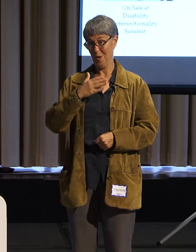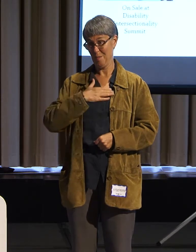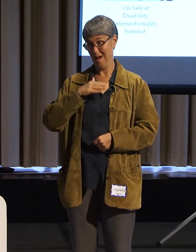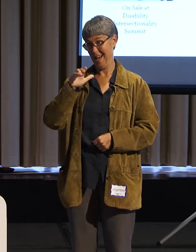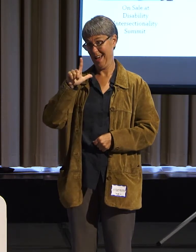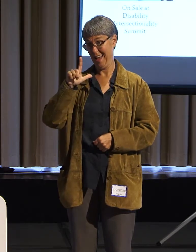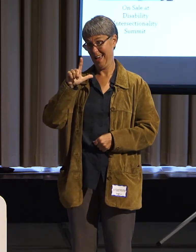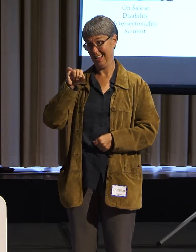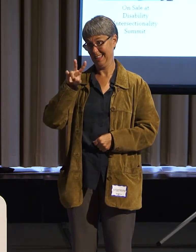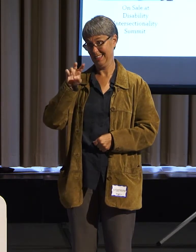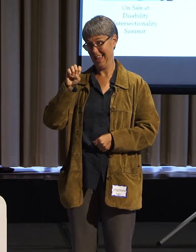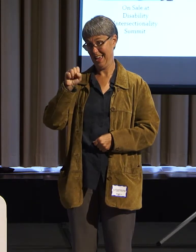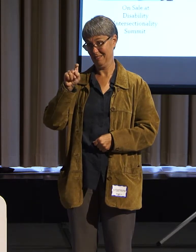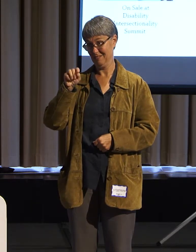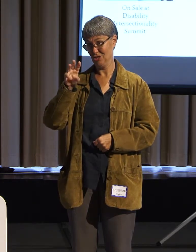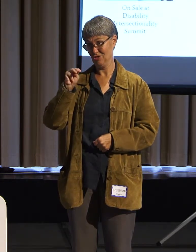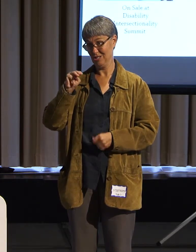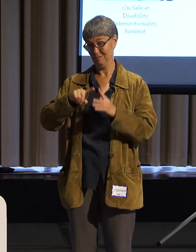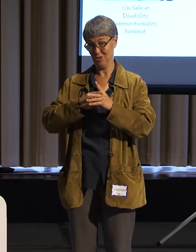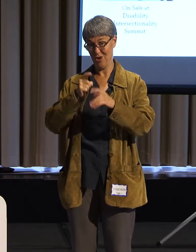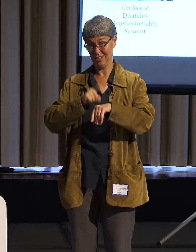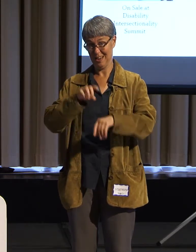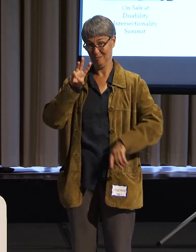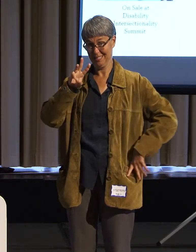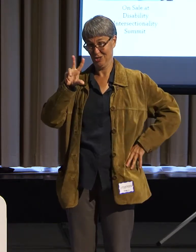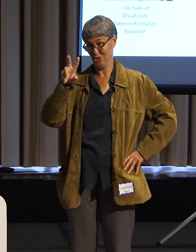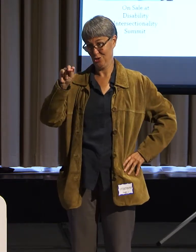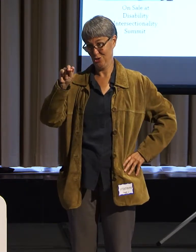this morning. For me, and I'm not a morning person.